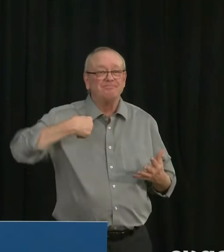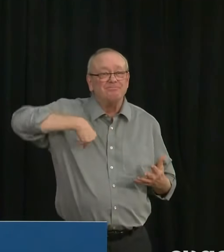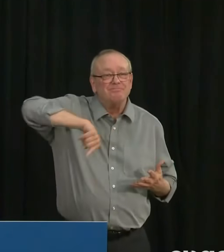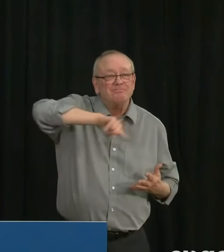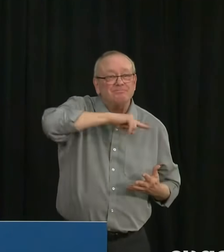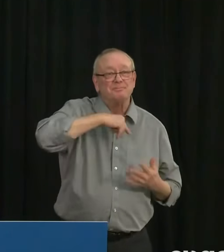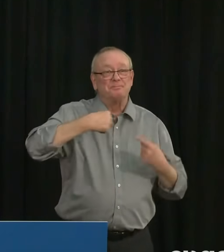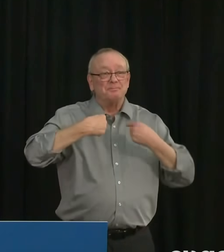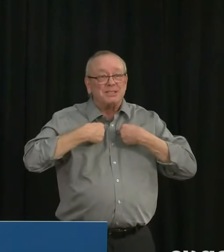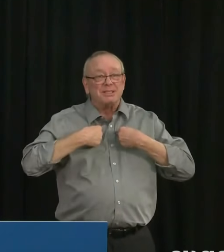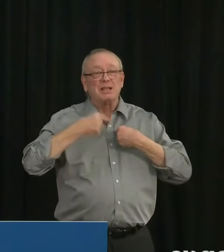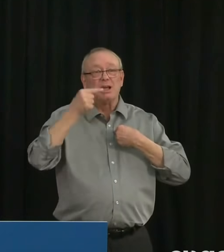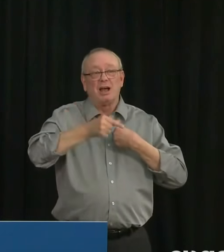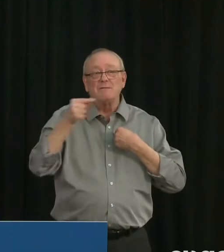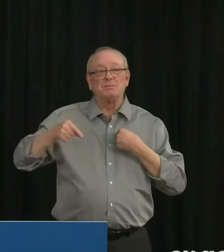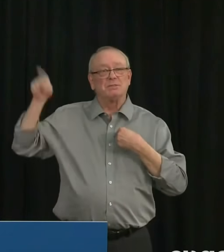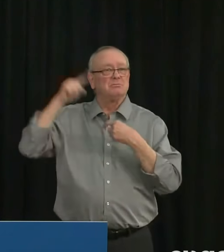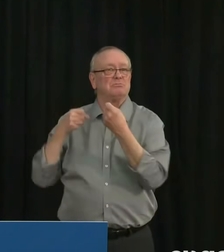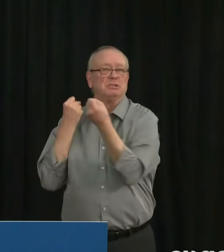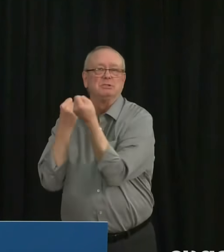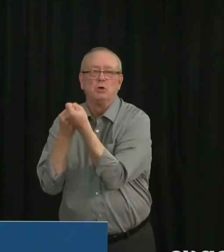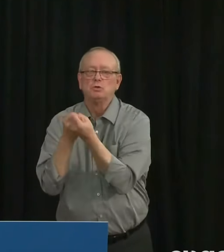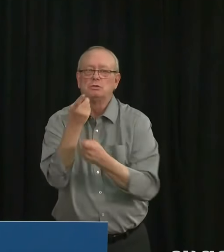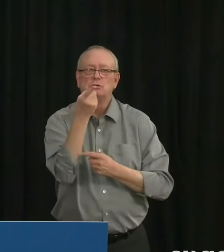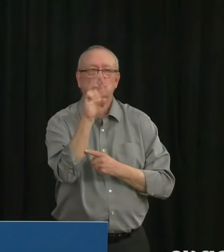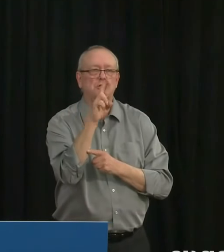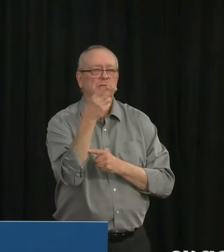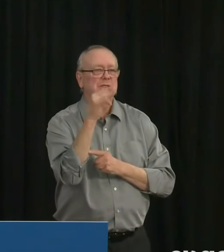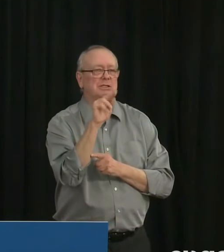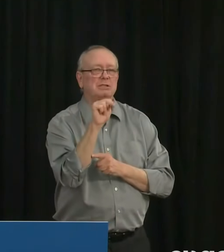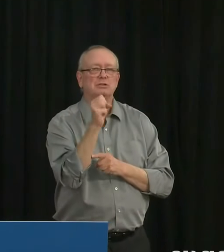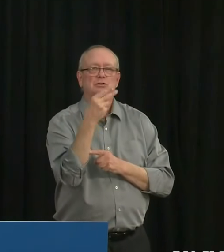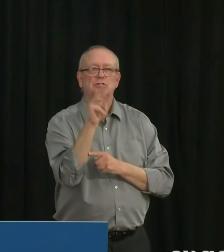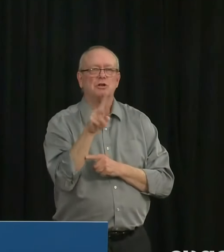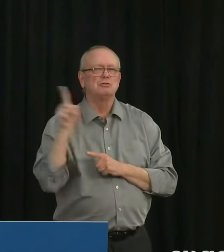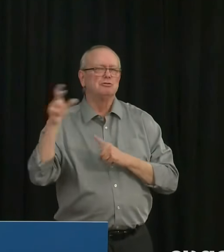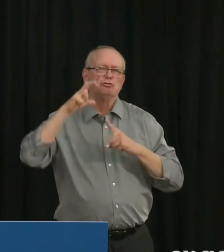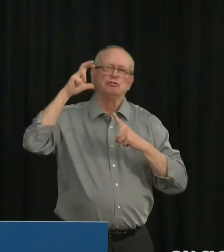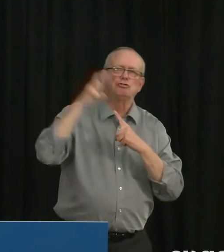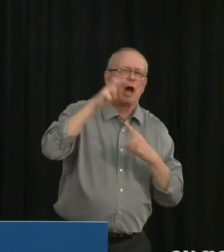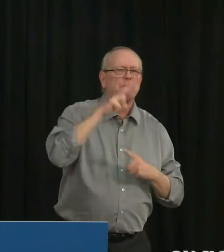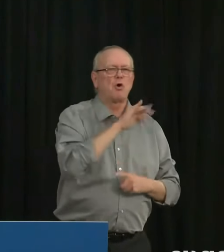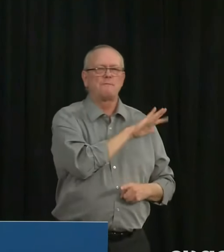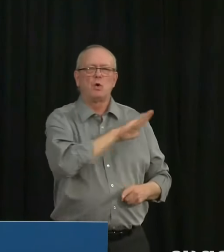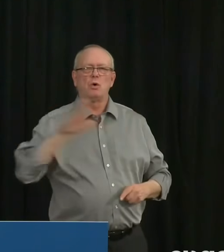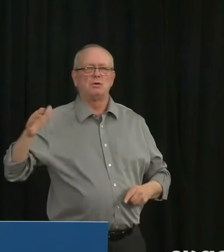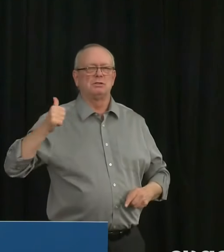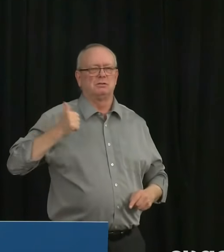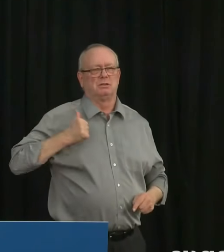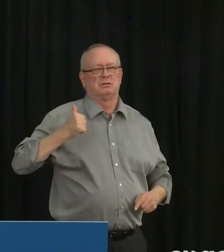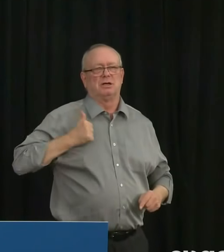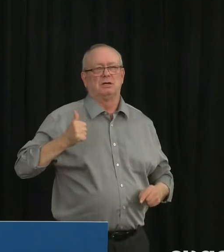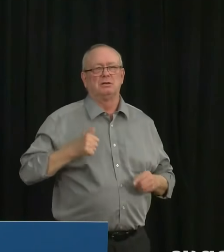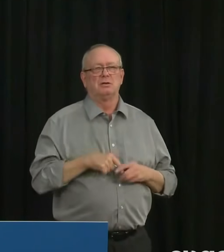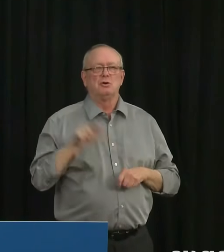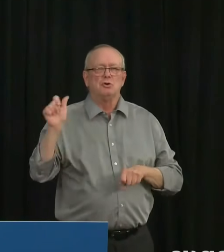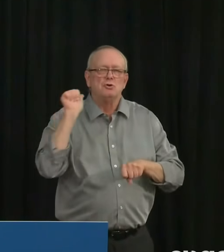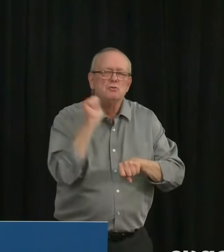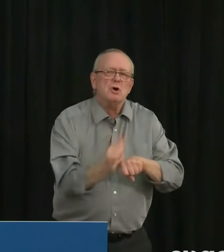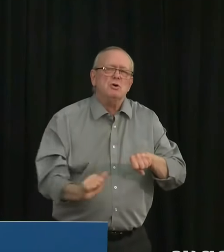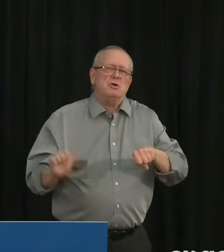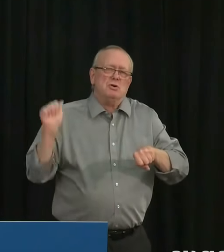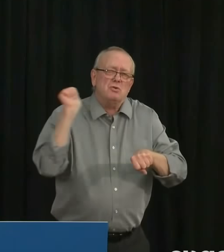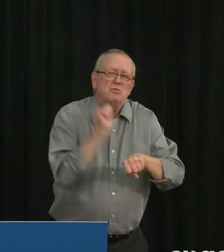Hinshaw. She's one of the finest medical officers of health in the country and has worked tirelessly for months to protect